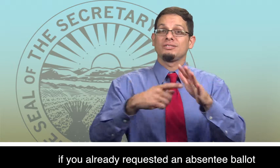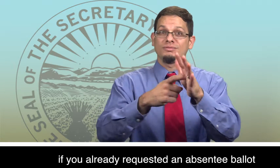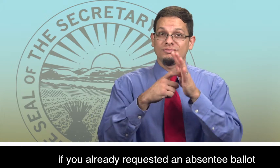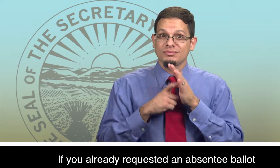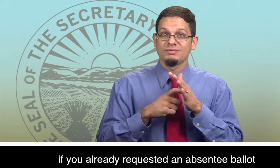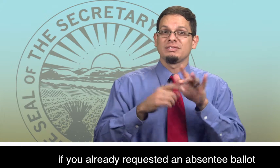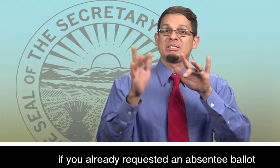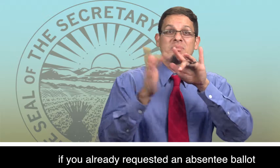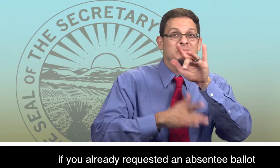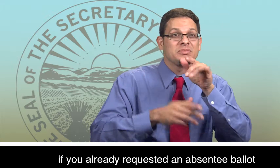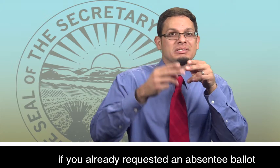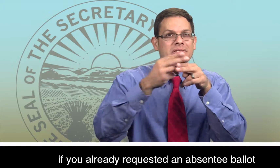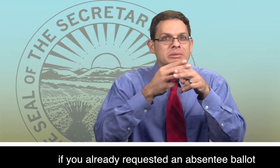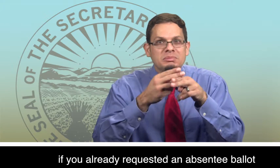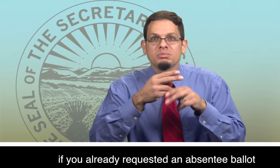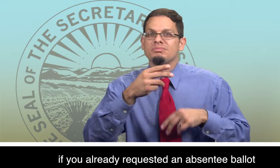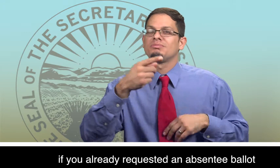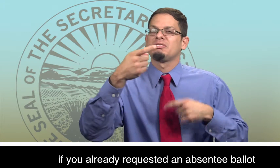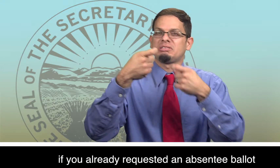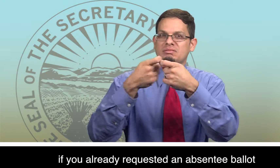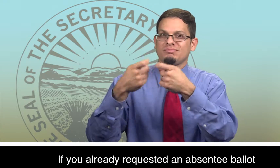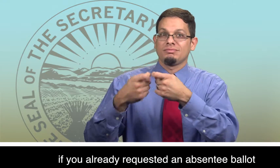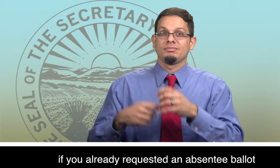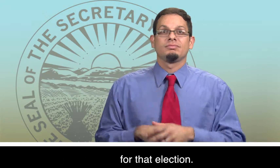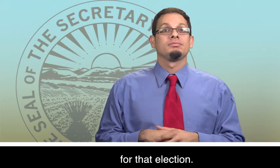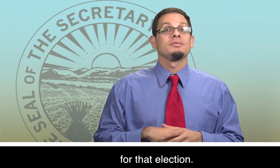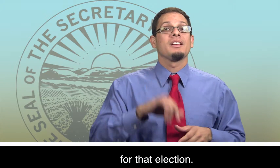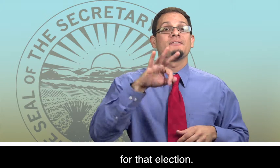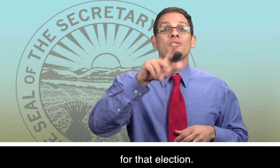If you already requested an absentee ballot for that